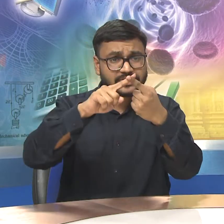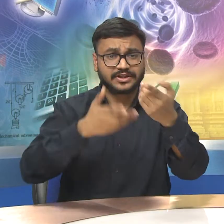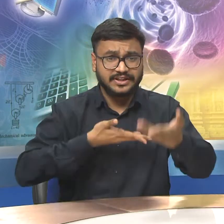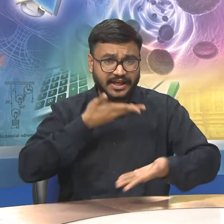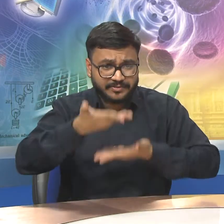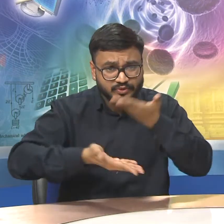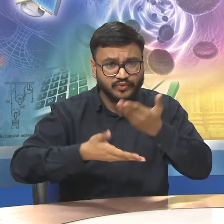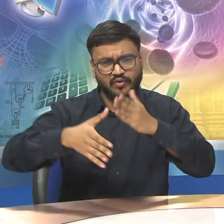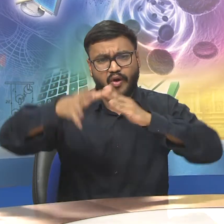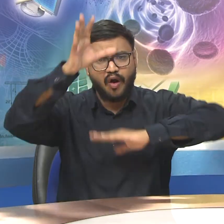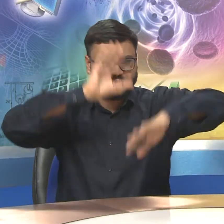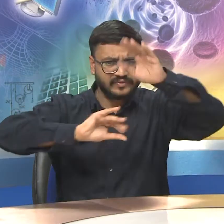Outcomes.